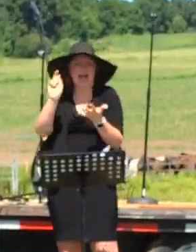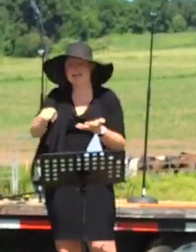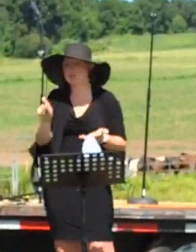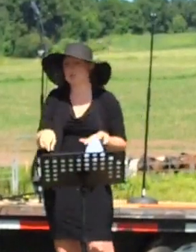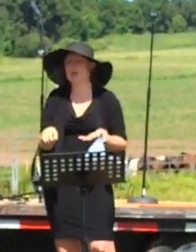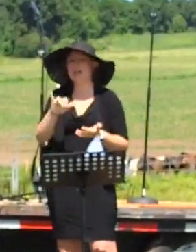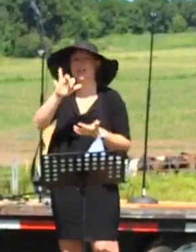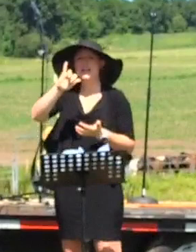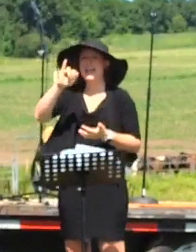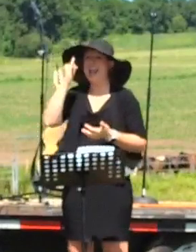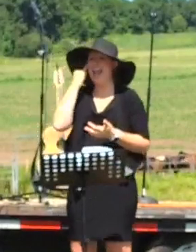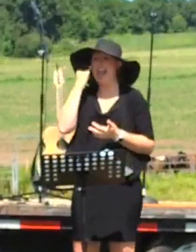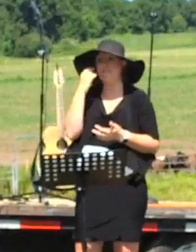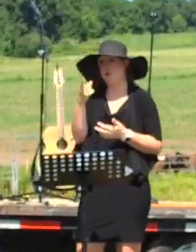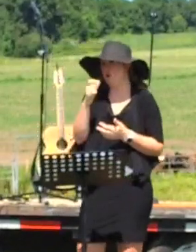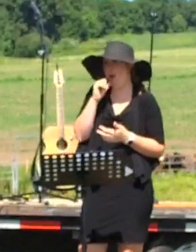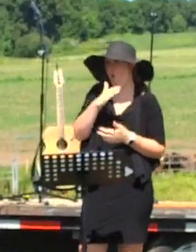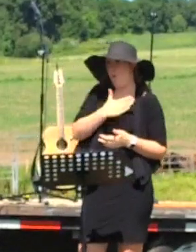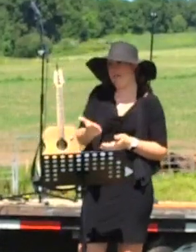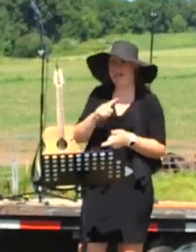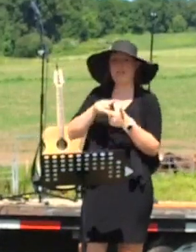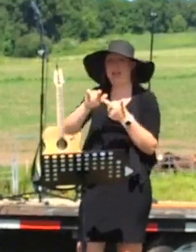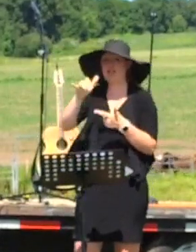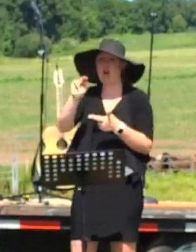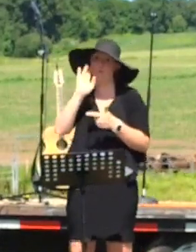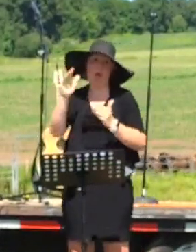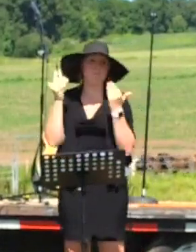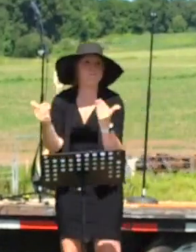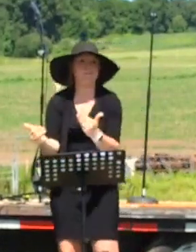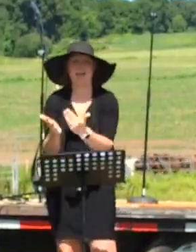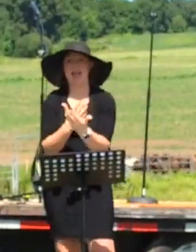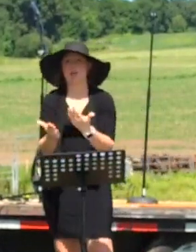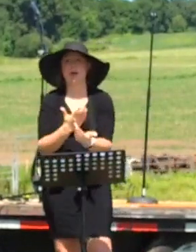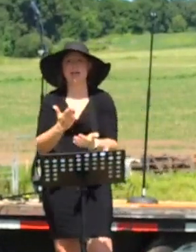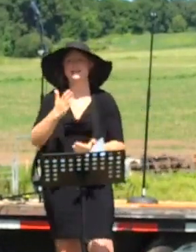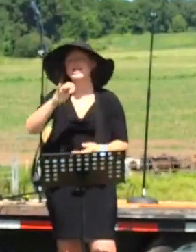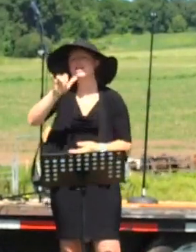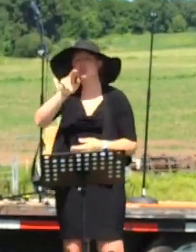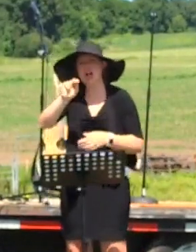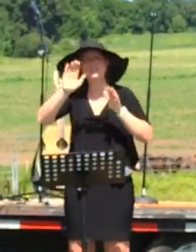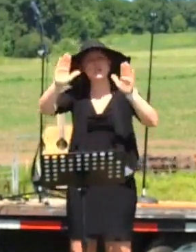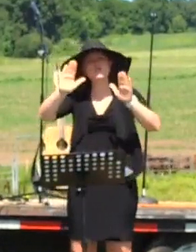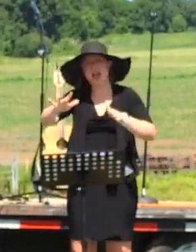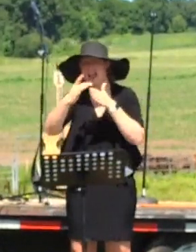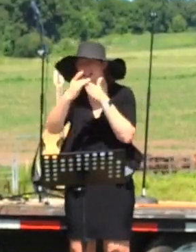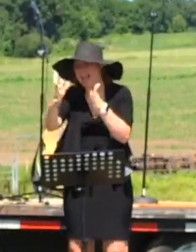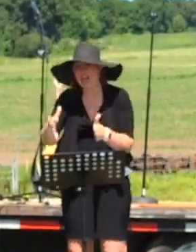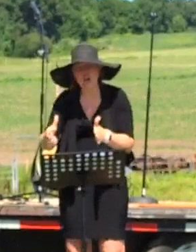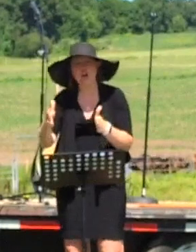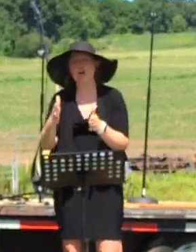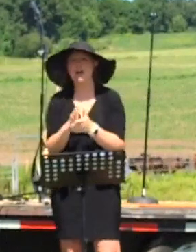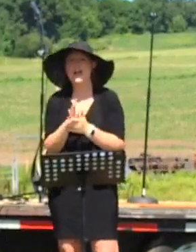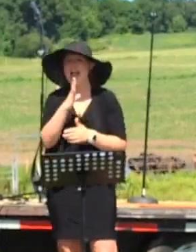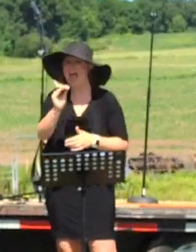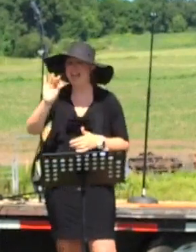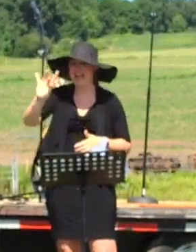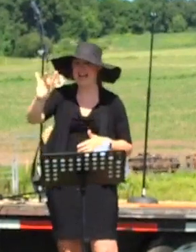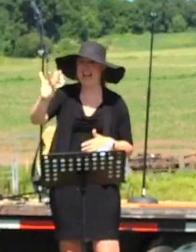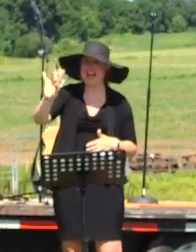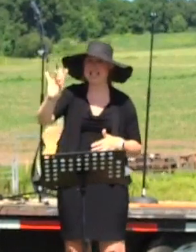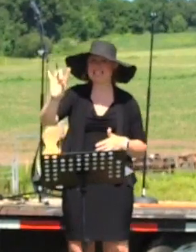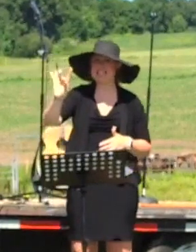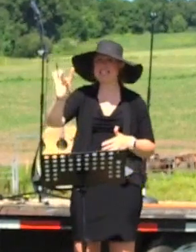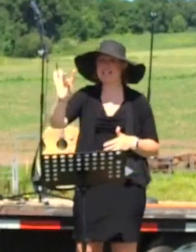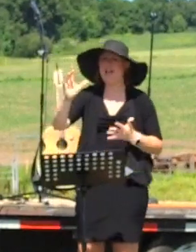he might just roll you over. So, as we said, they're great leaders. And at their core, really, eights want